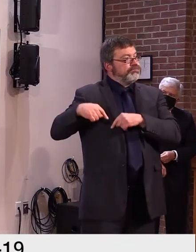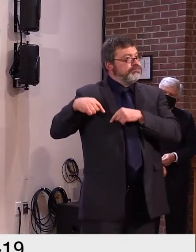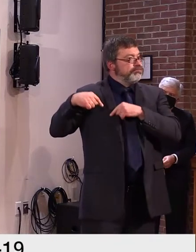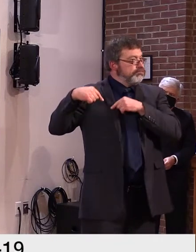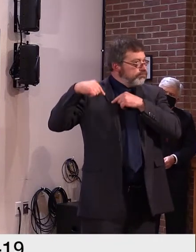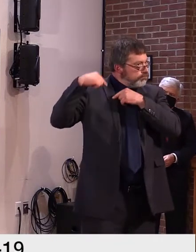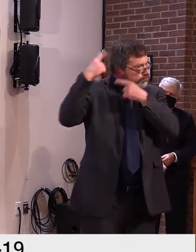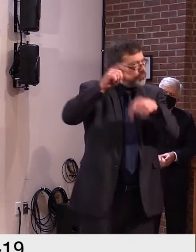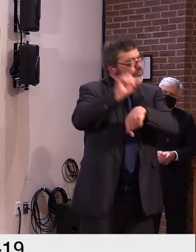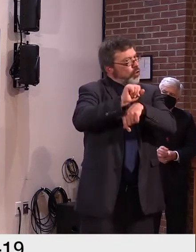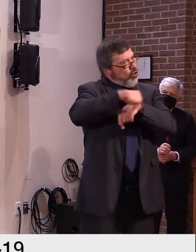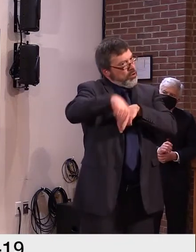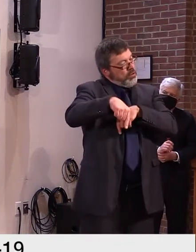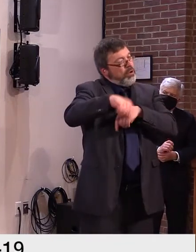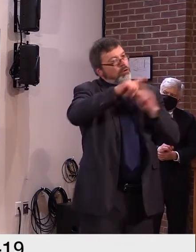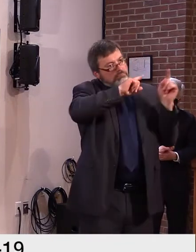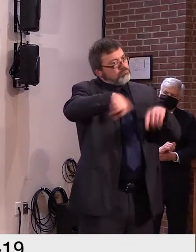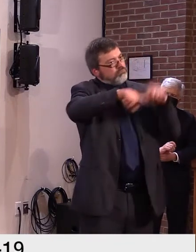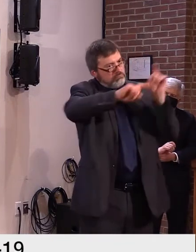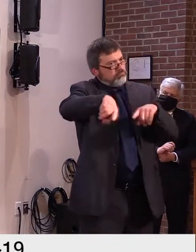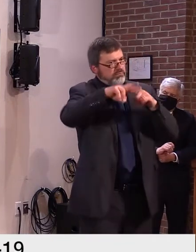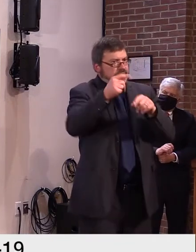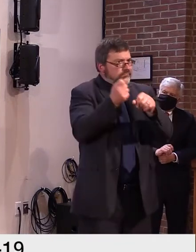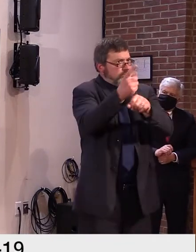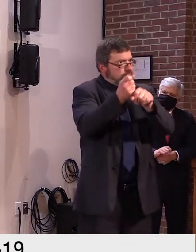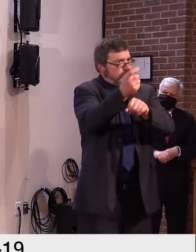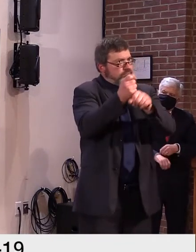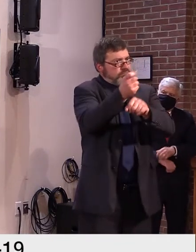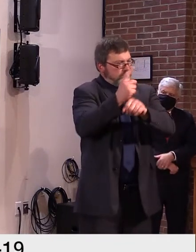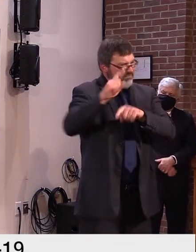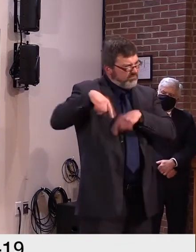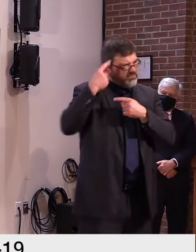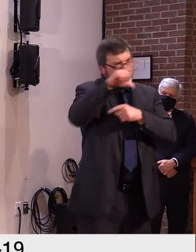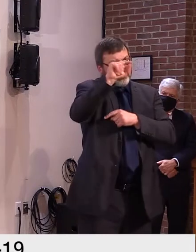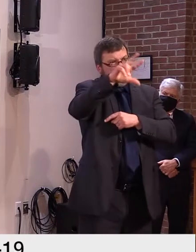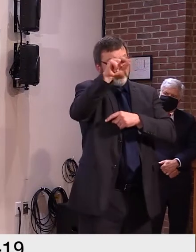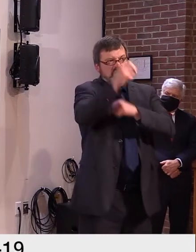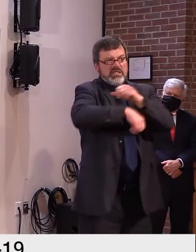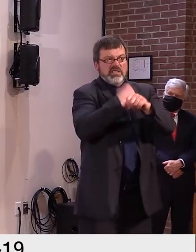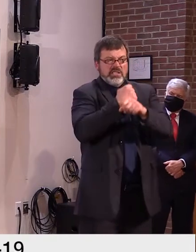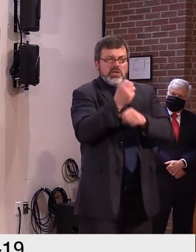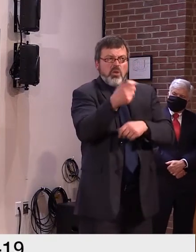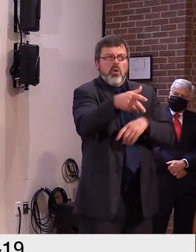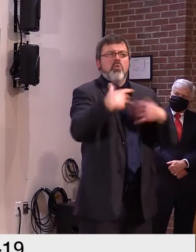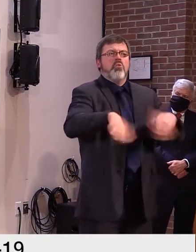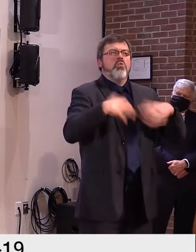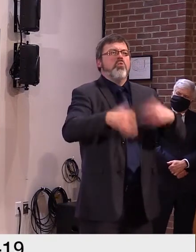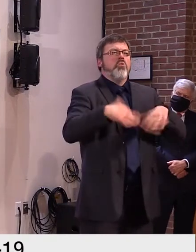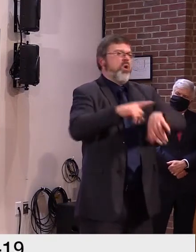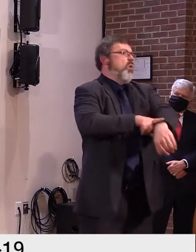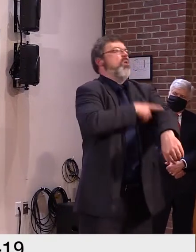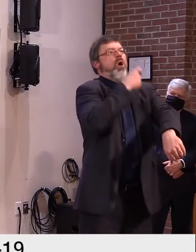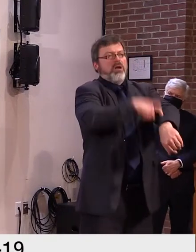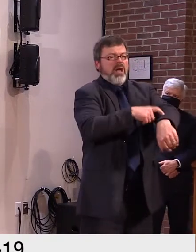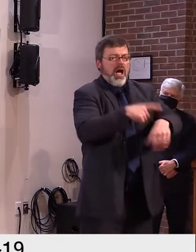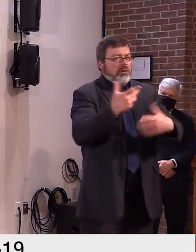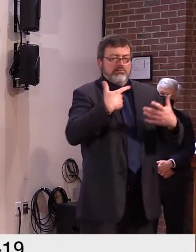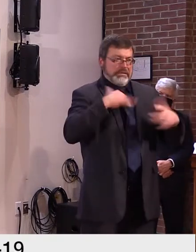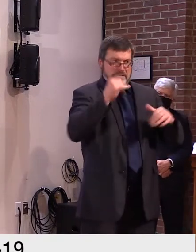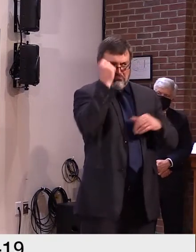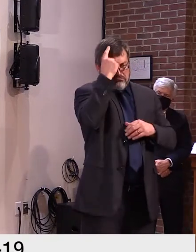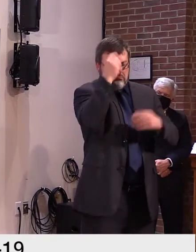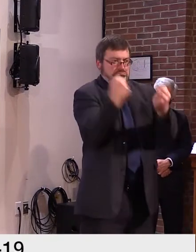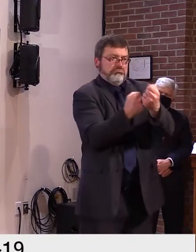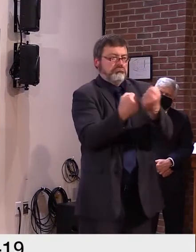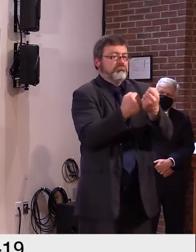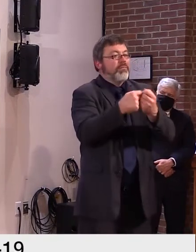built programs that cover the care for those who do not have health care coverage. With this pandemic, there is